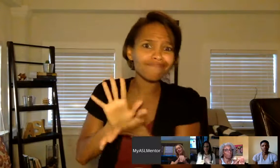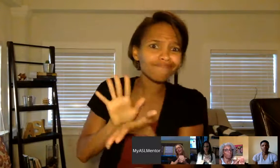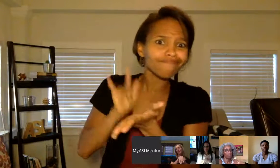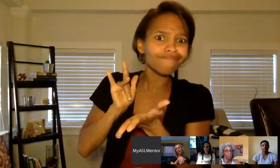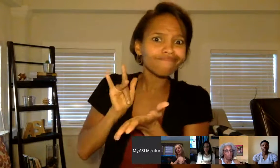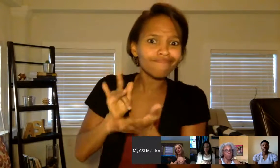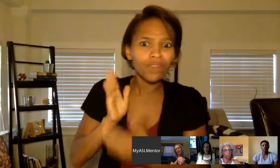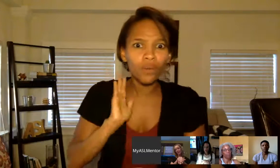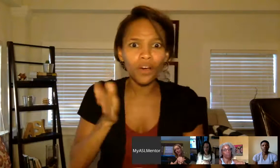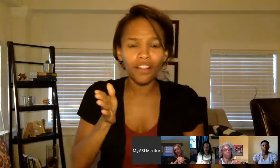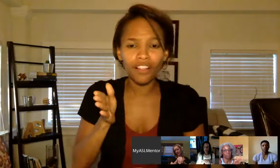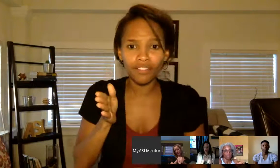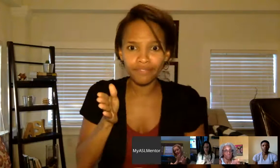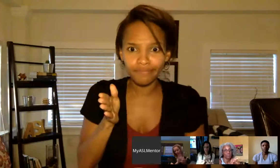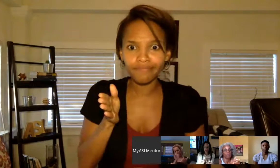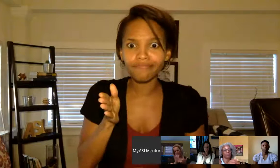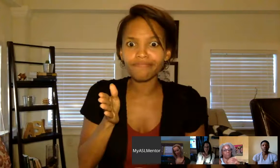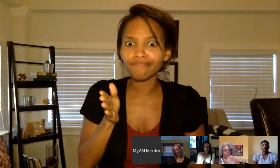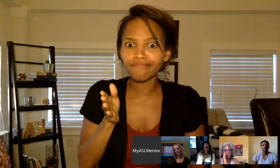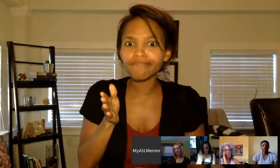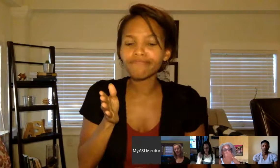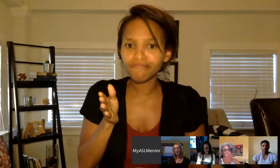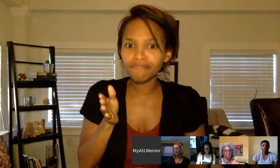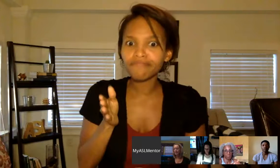hypocrite, will.